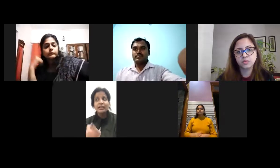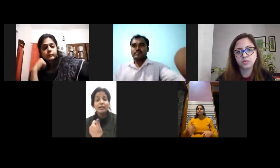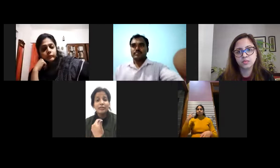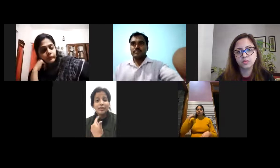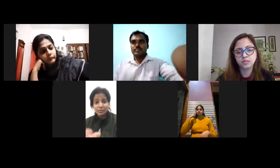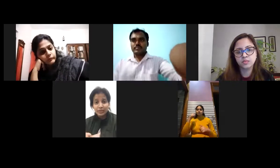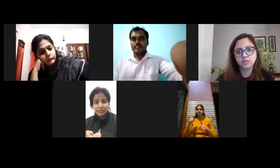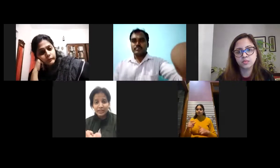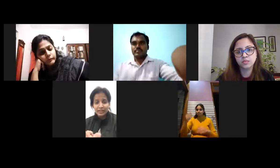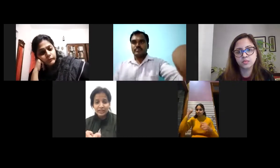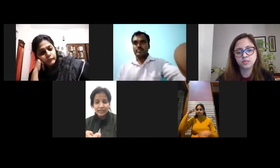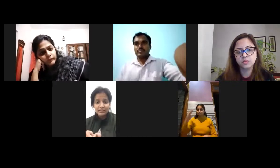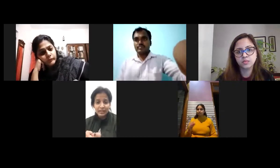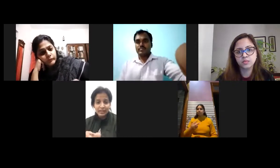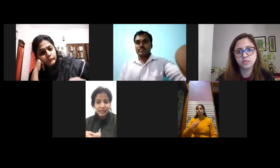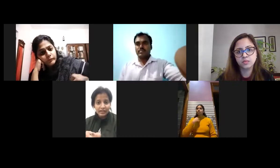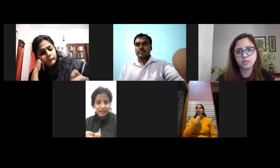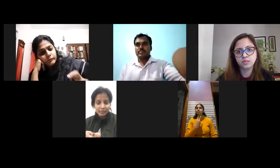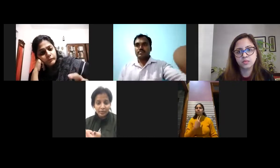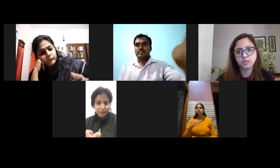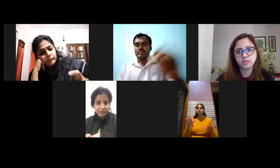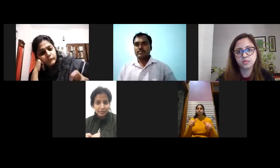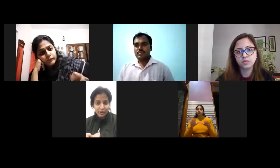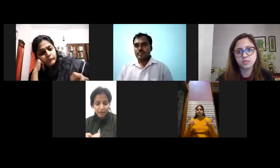and verbal abilities that he